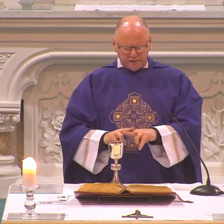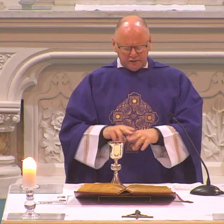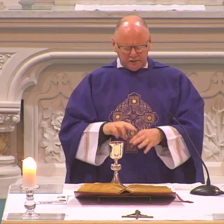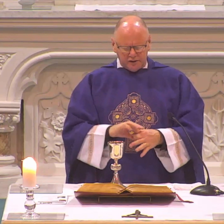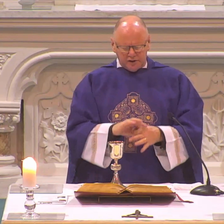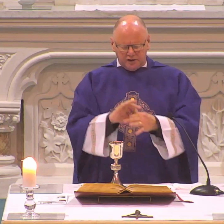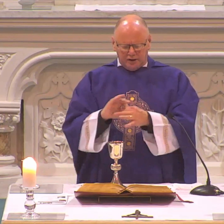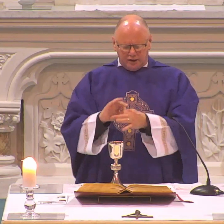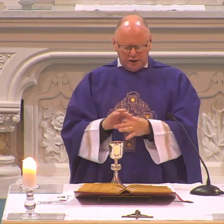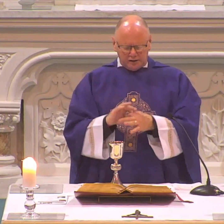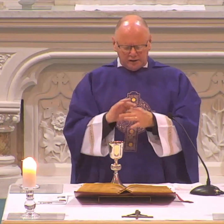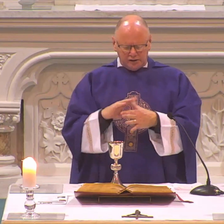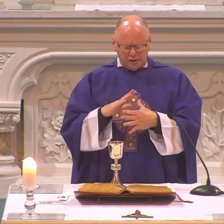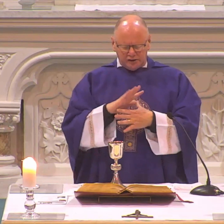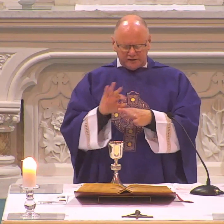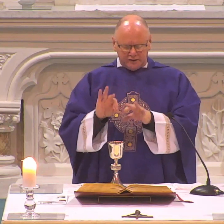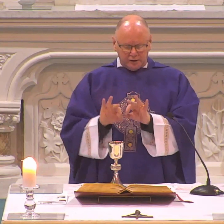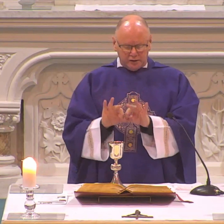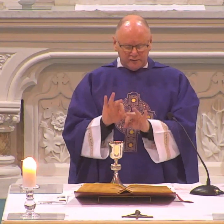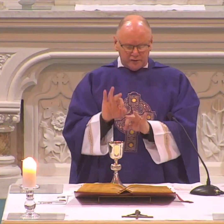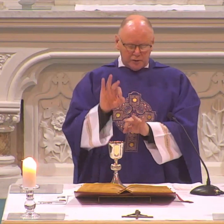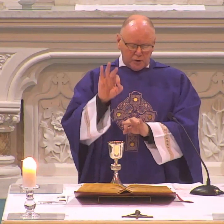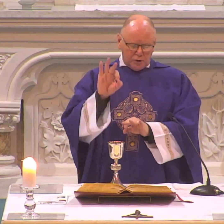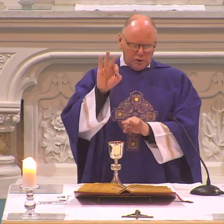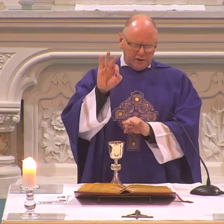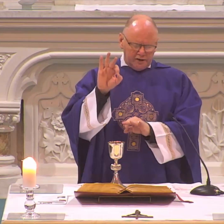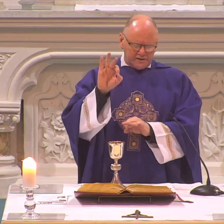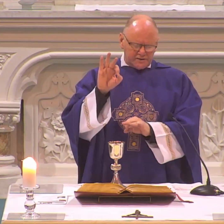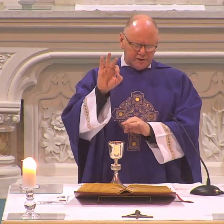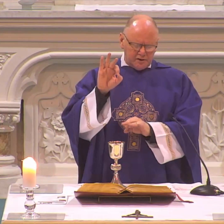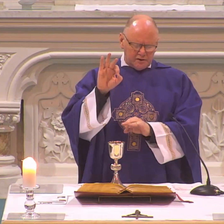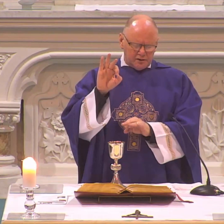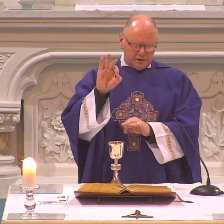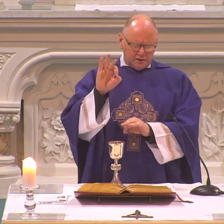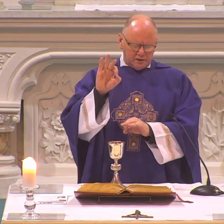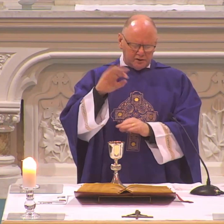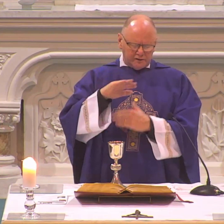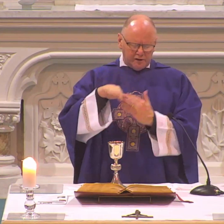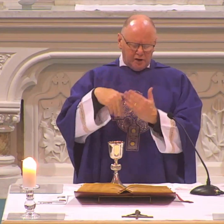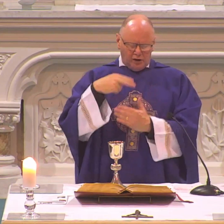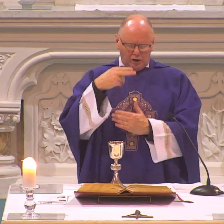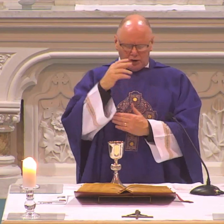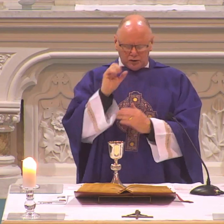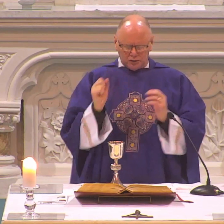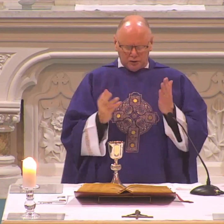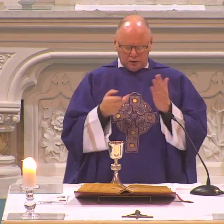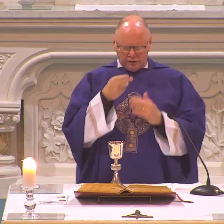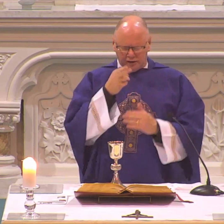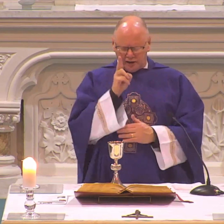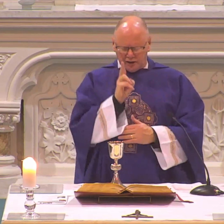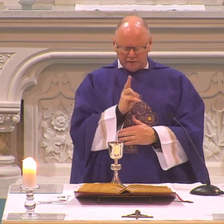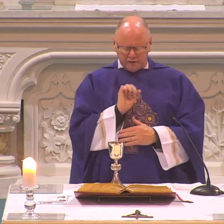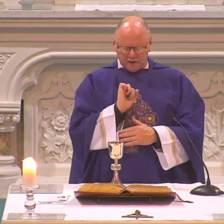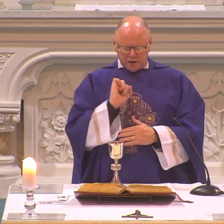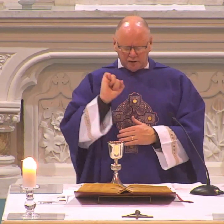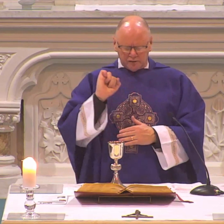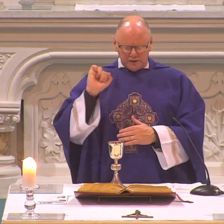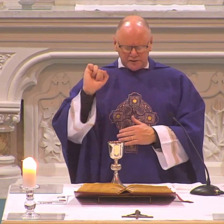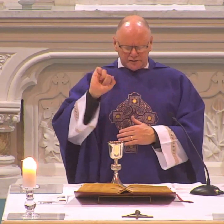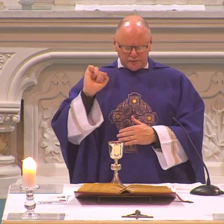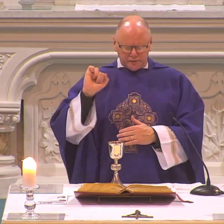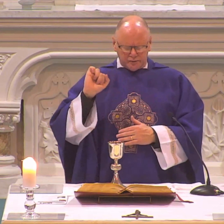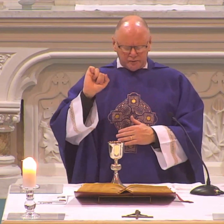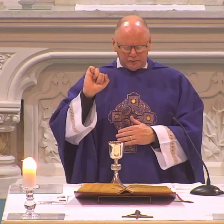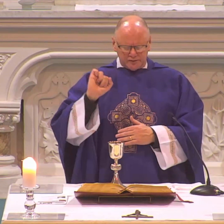Father, in the unity of the Holy Spirit, all glory and honor